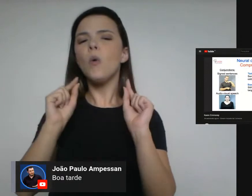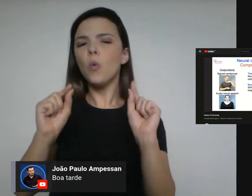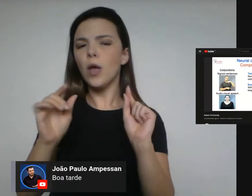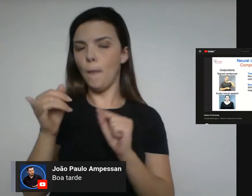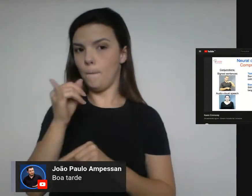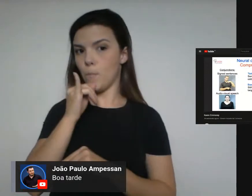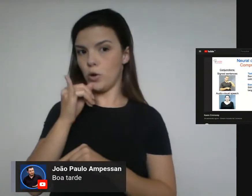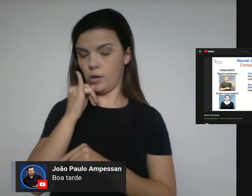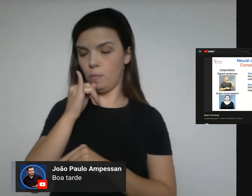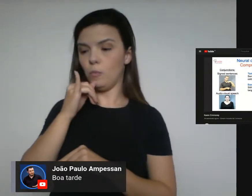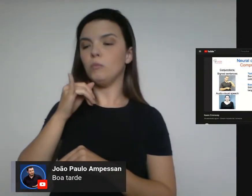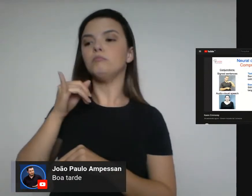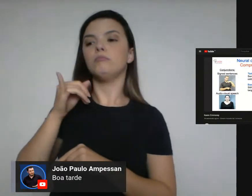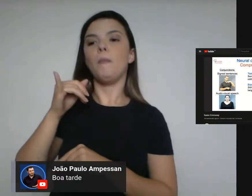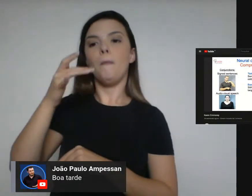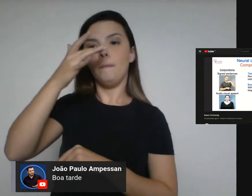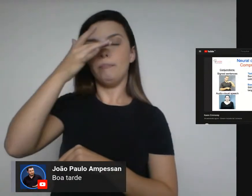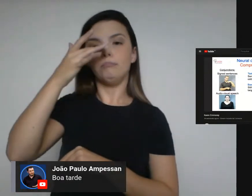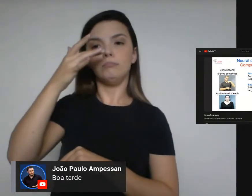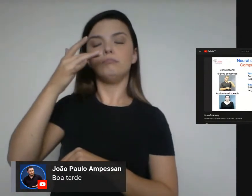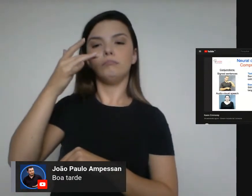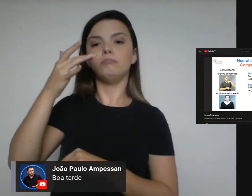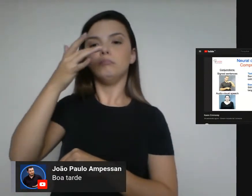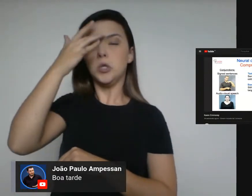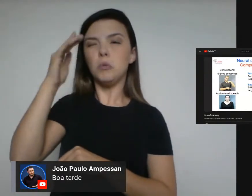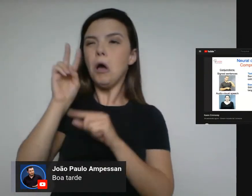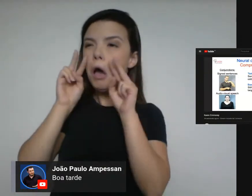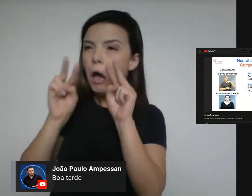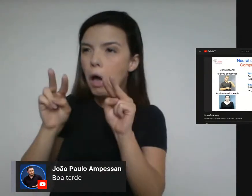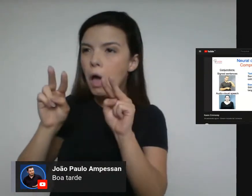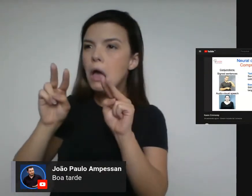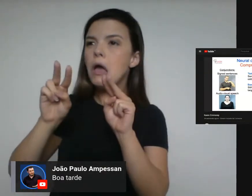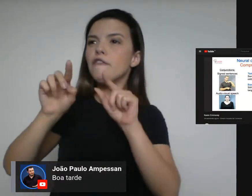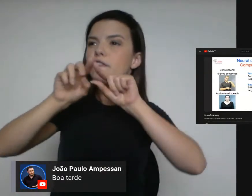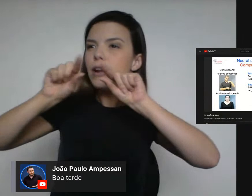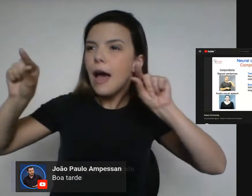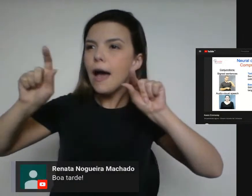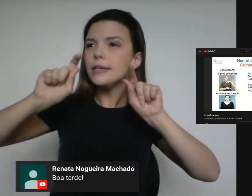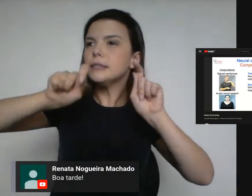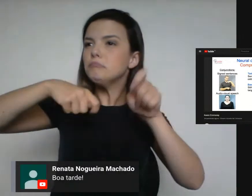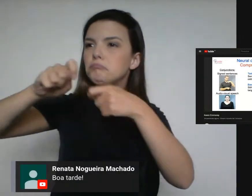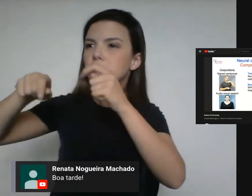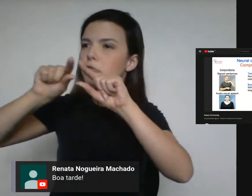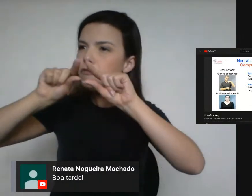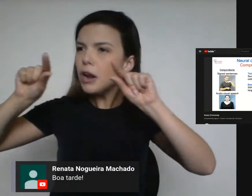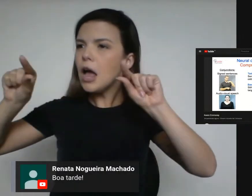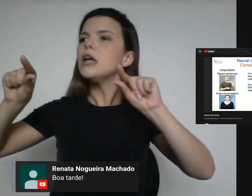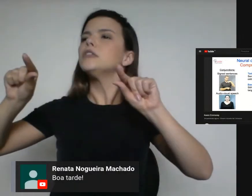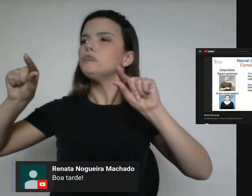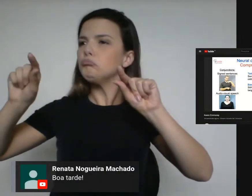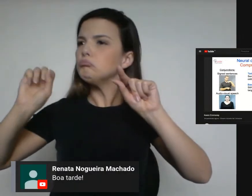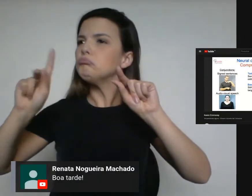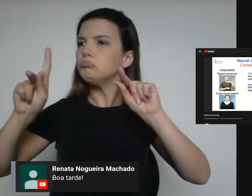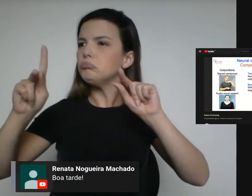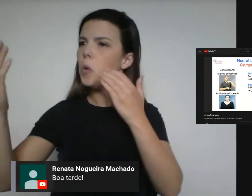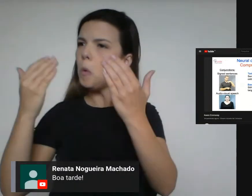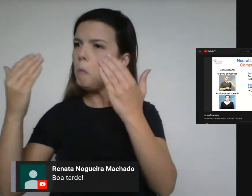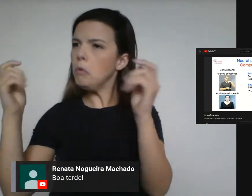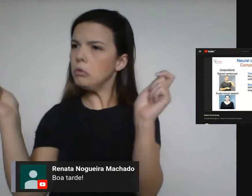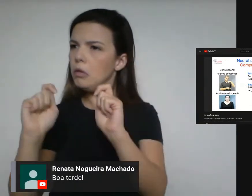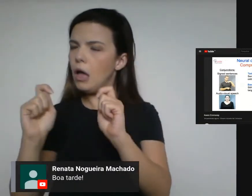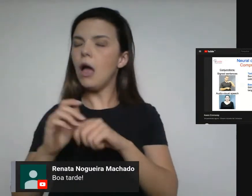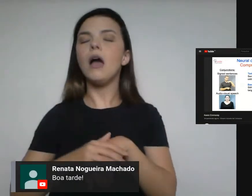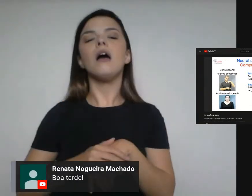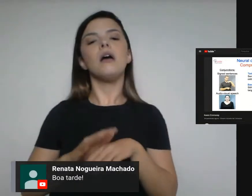signers comprehending ASL sentences or signed sentences. You could compare sign